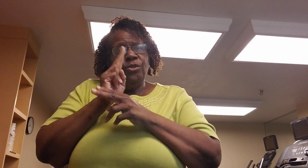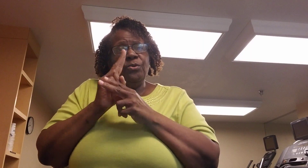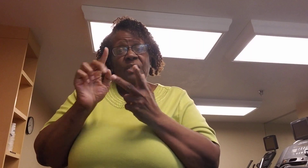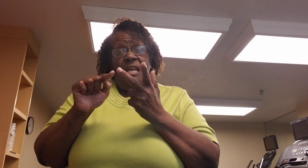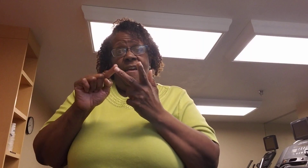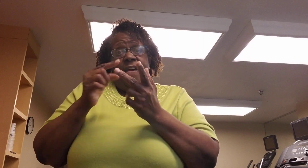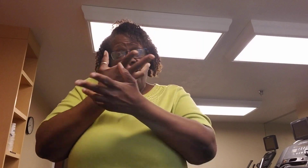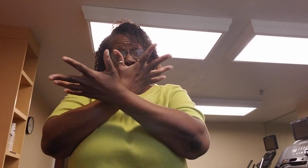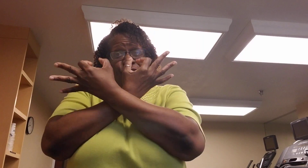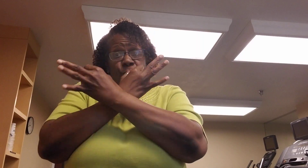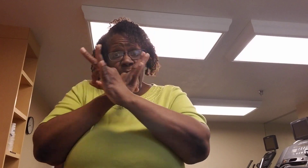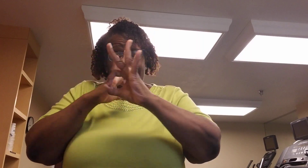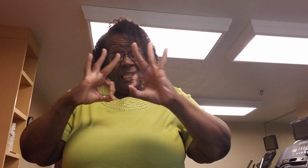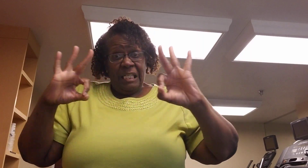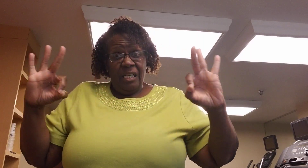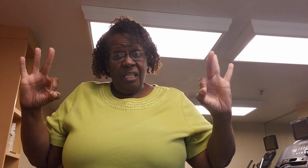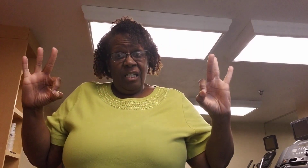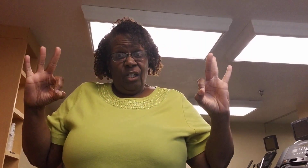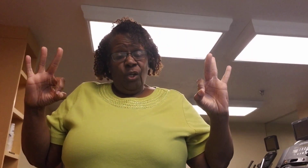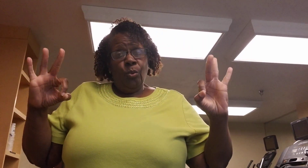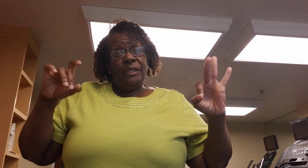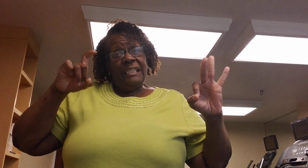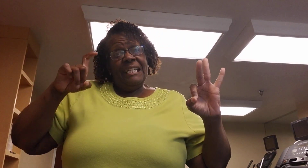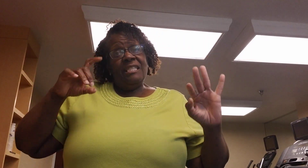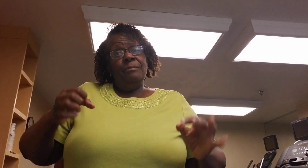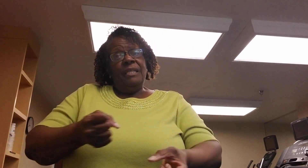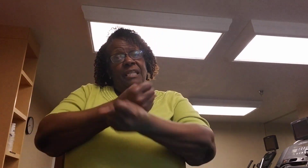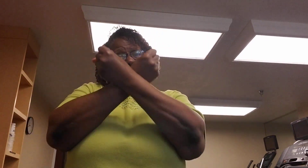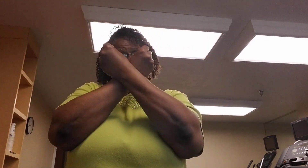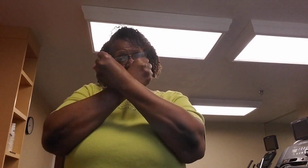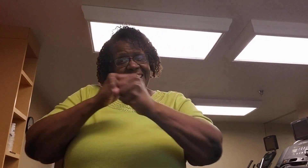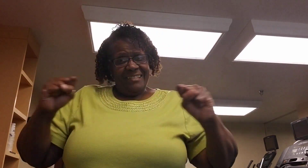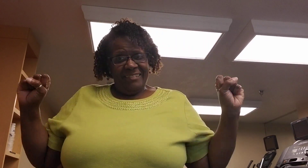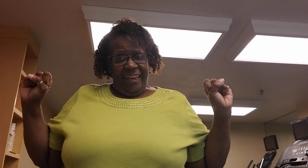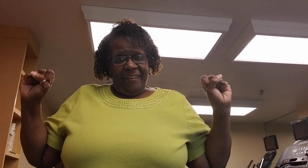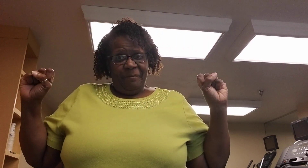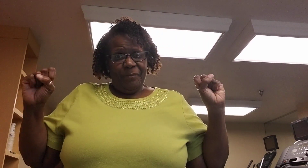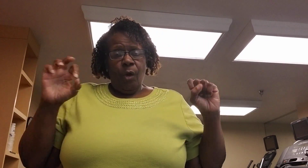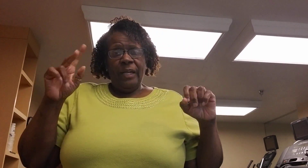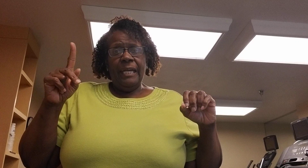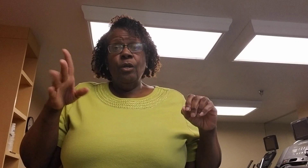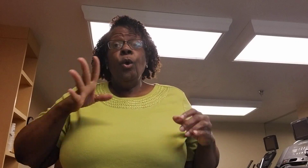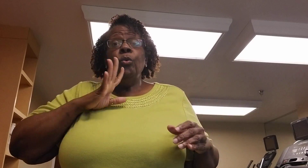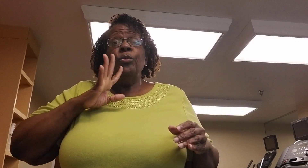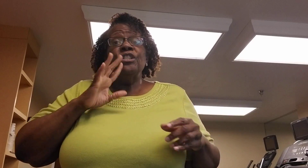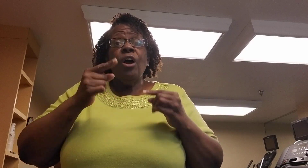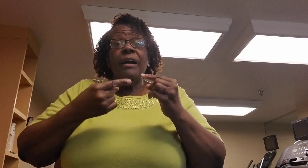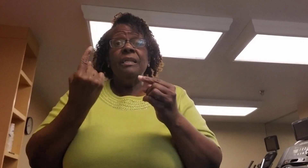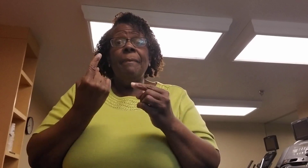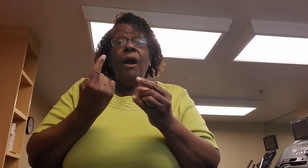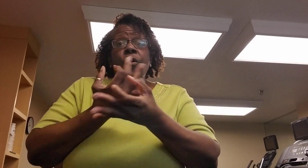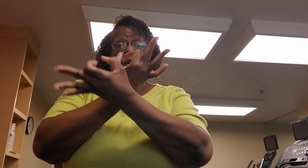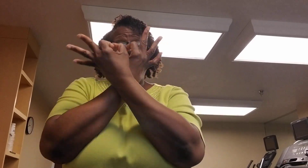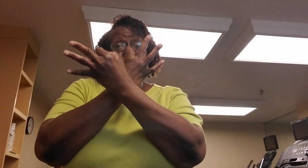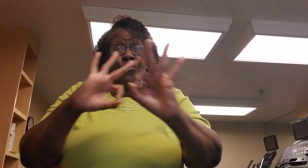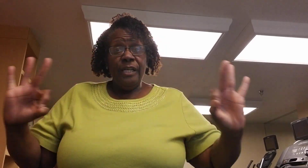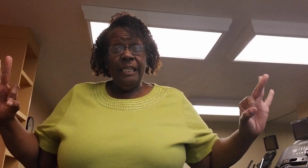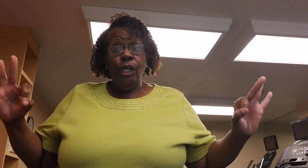use free when it needs to be say, okay? We're talking about free,